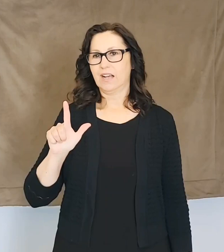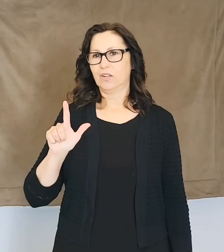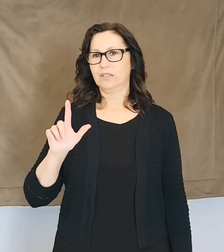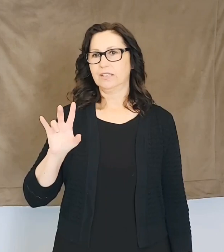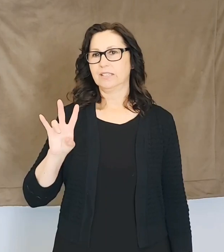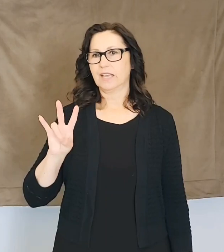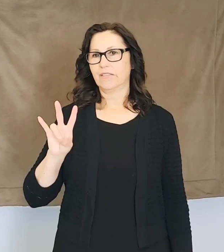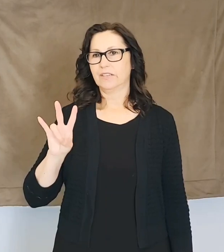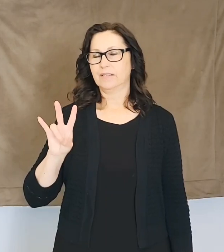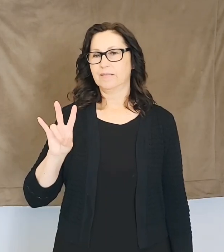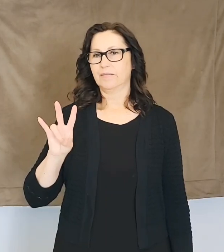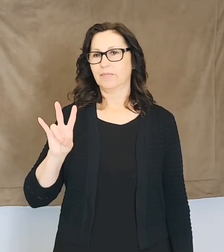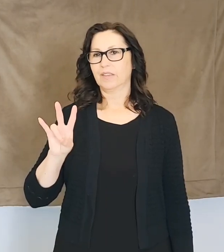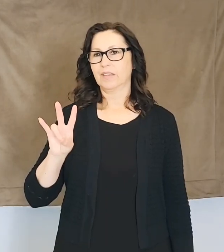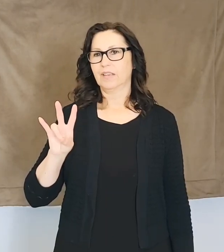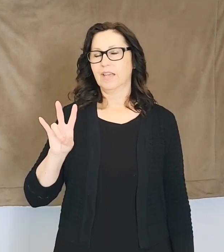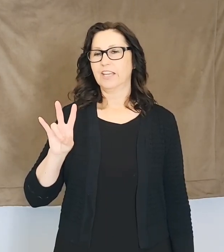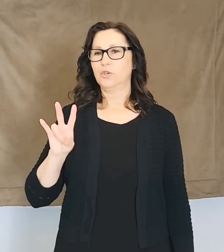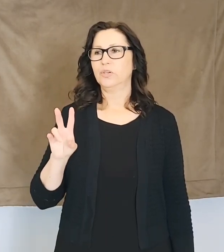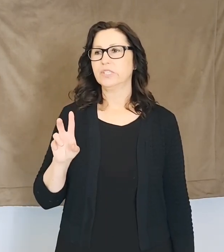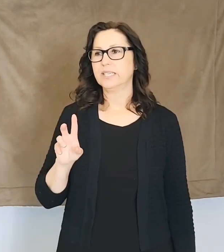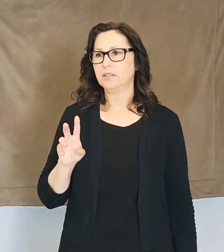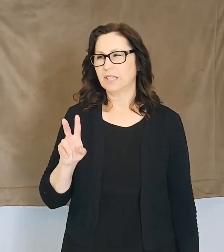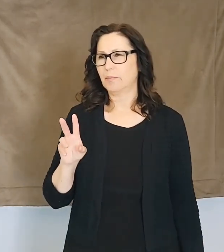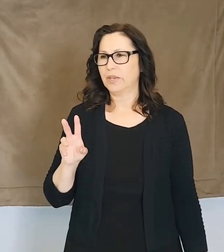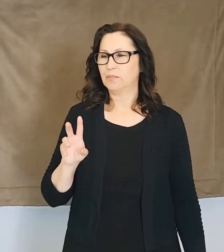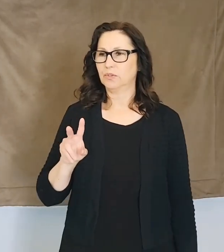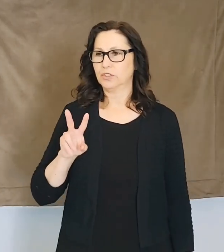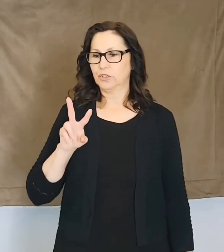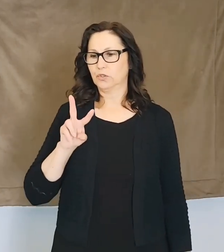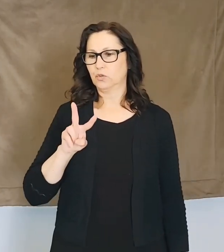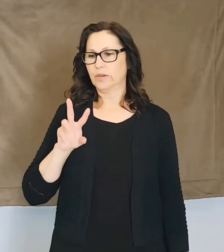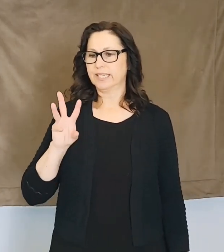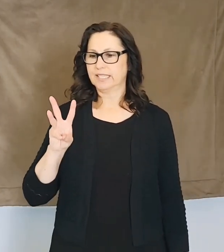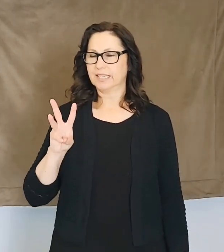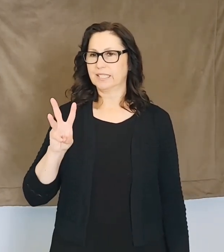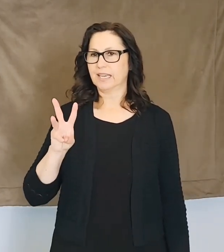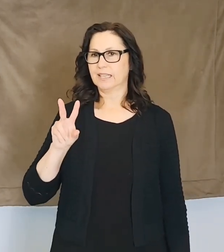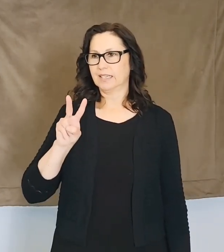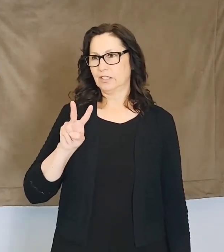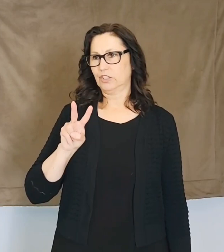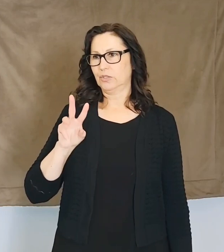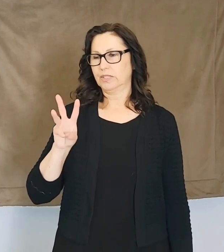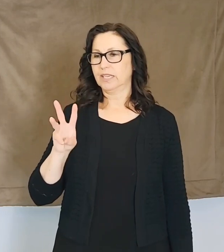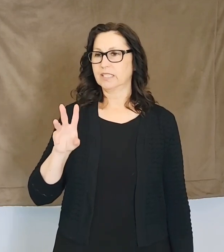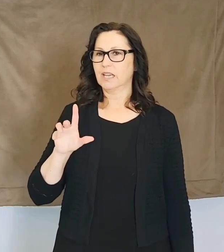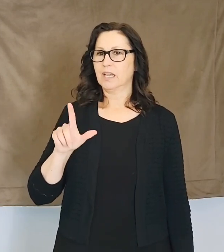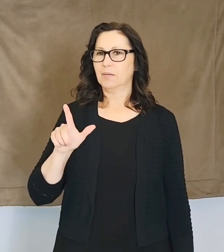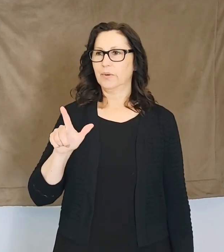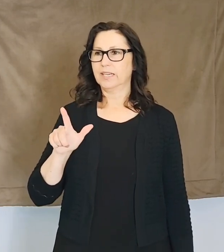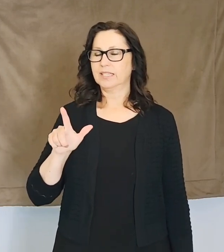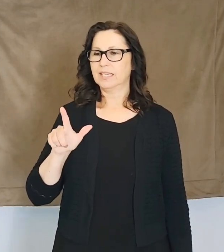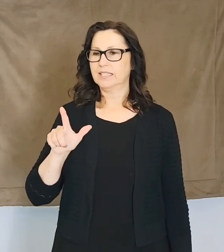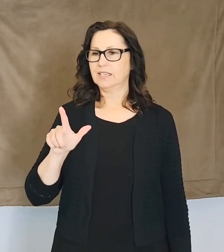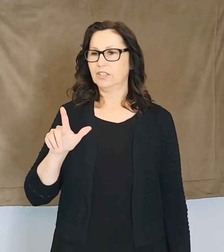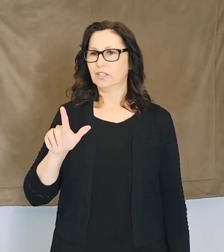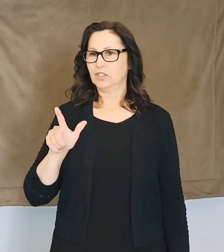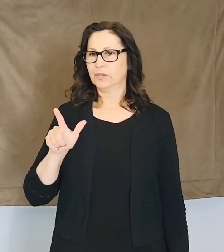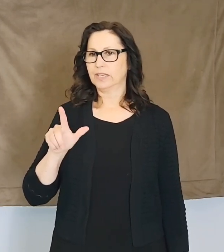L, 7. And you will see some people do 26 like this, 2, 6. But it's easier to do it